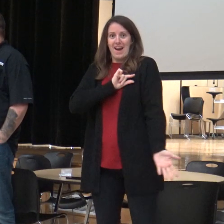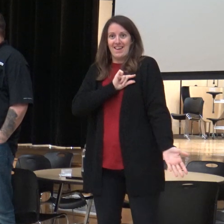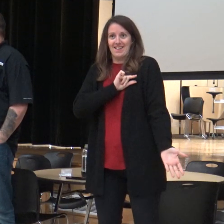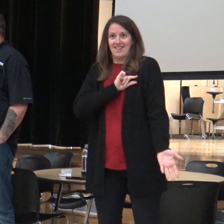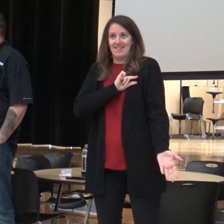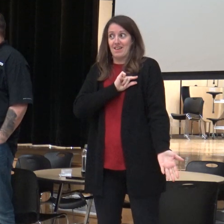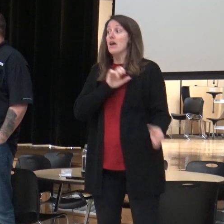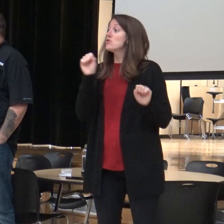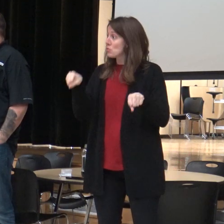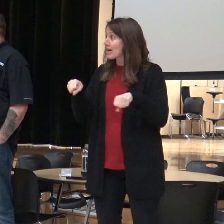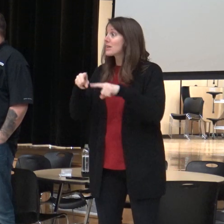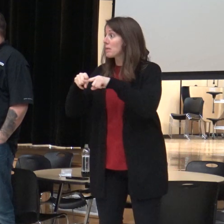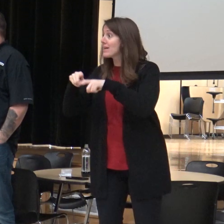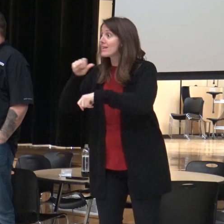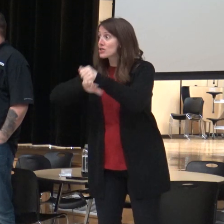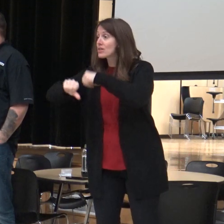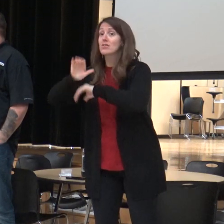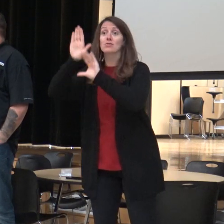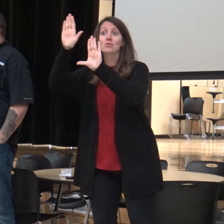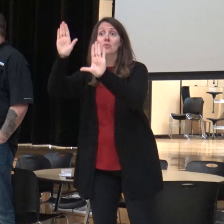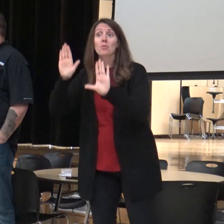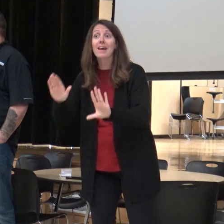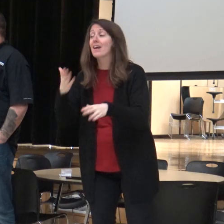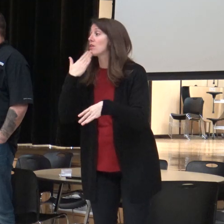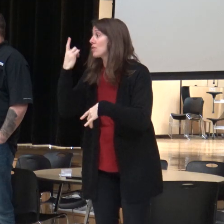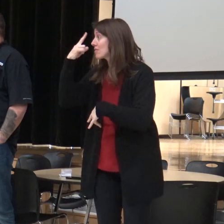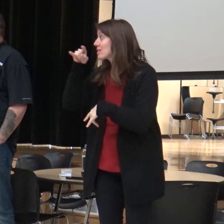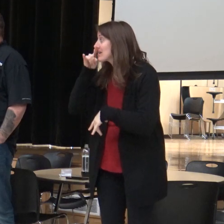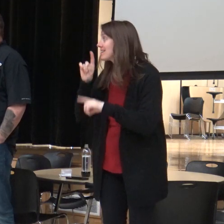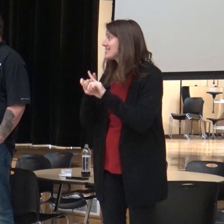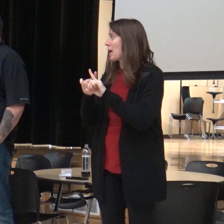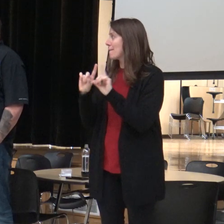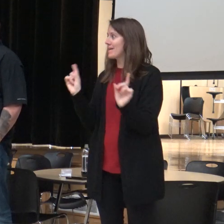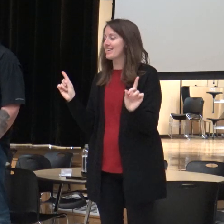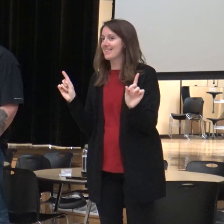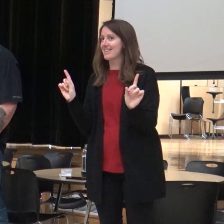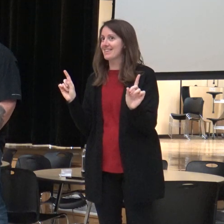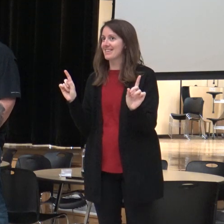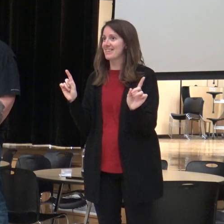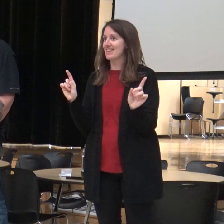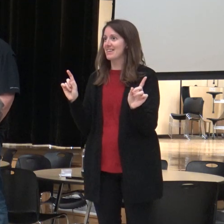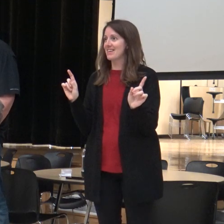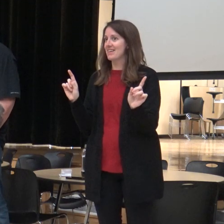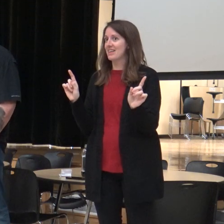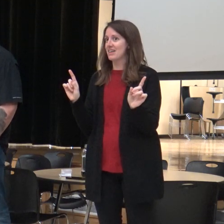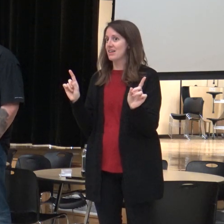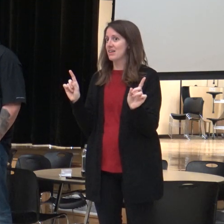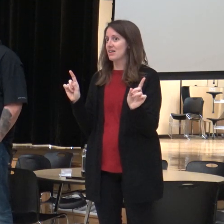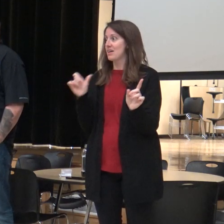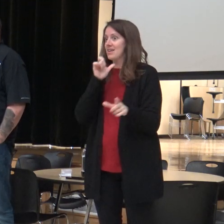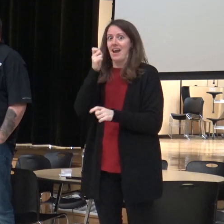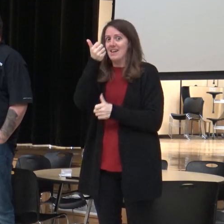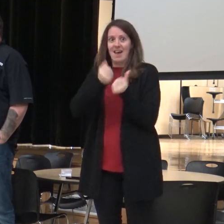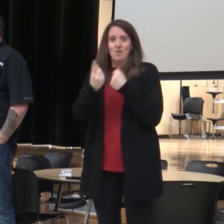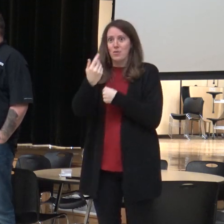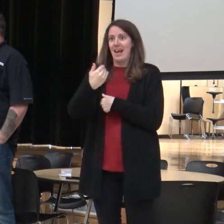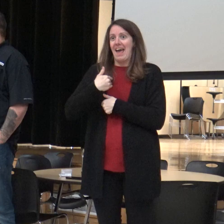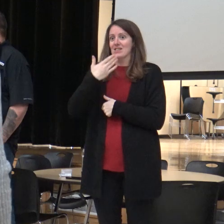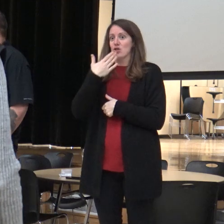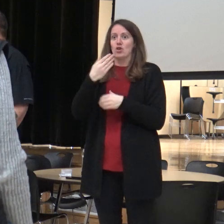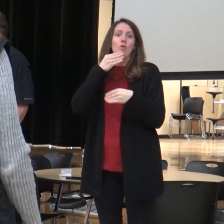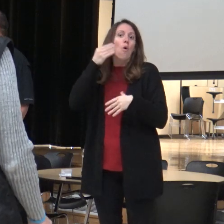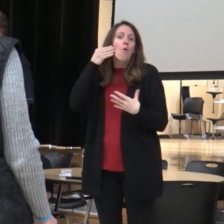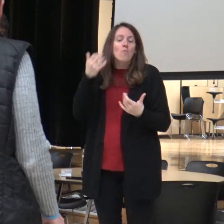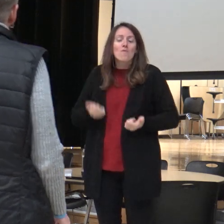you can rely on each other, that's awesome. And good for the kids. But you know, not everybody has a good home